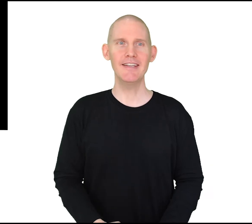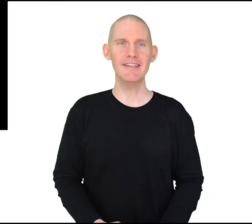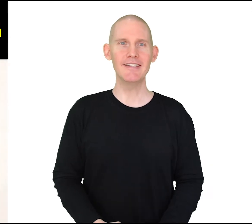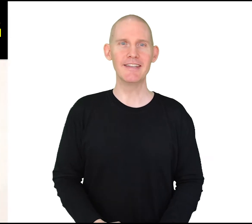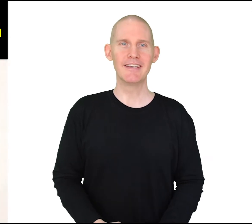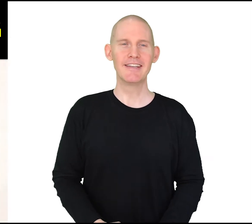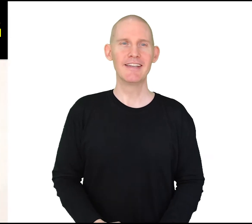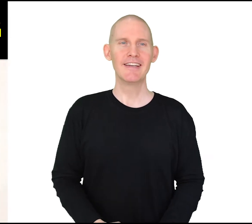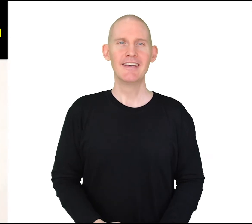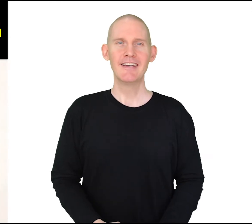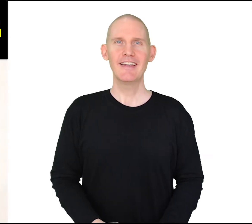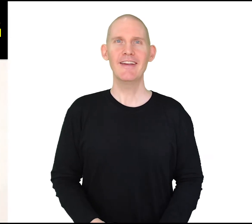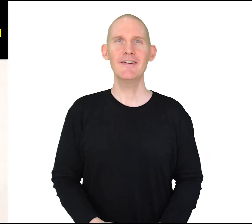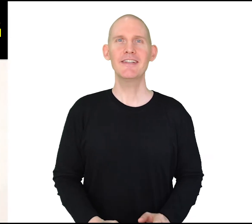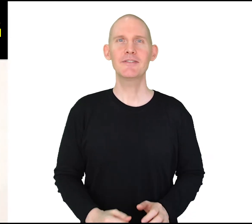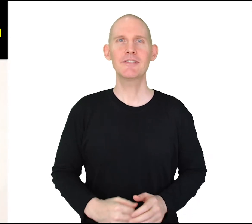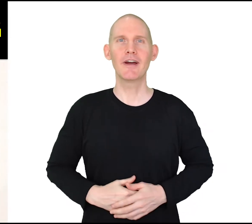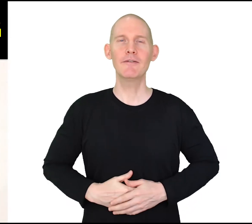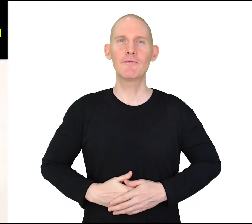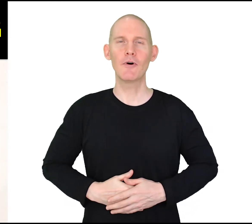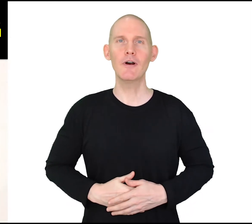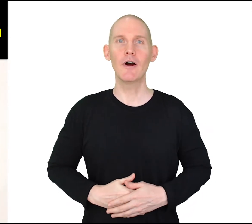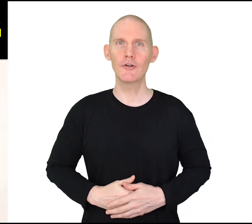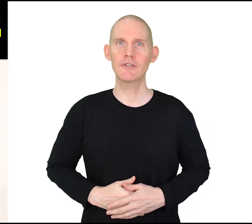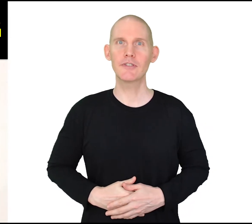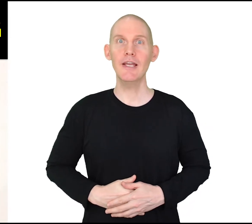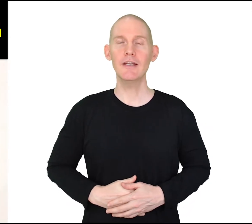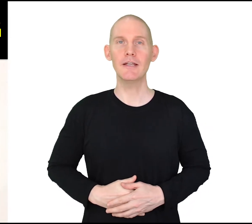Understanding. Here is the sign for understanding.